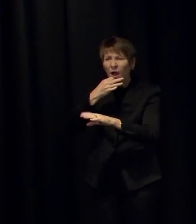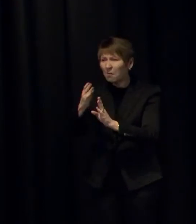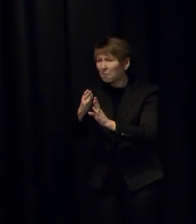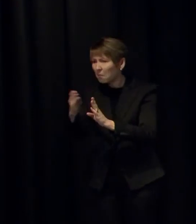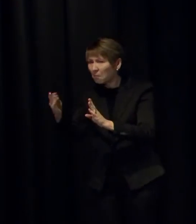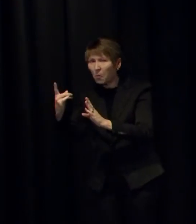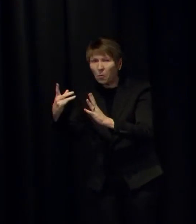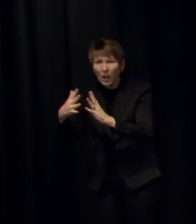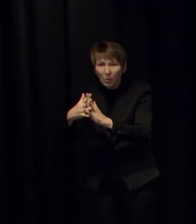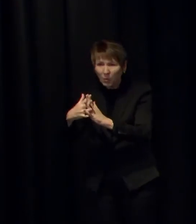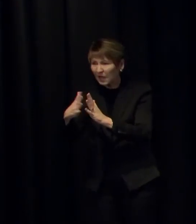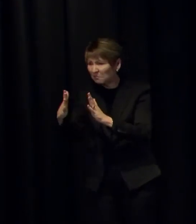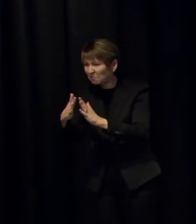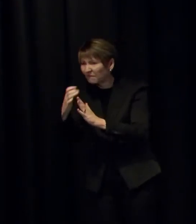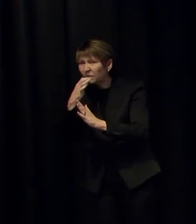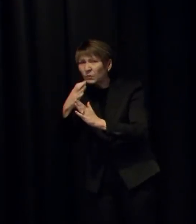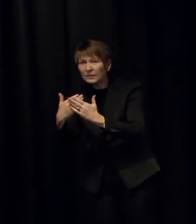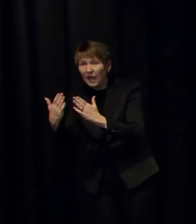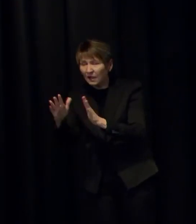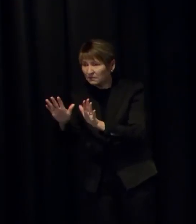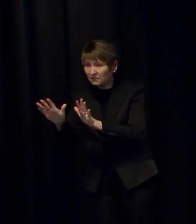function of the fact that